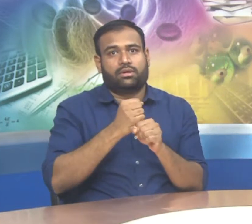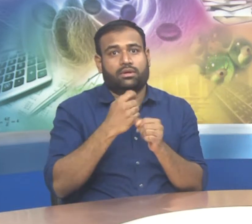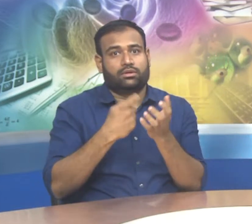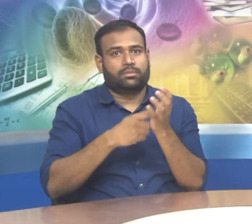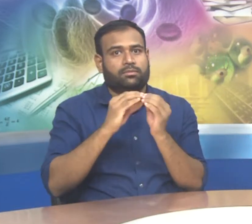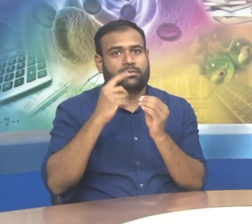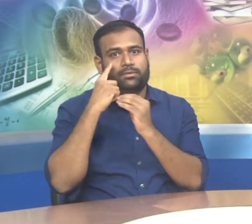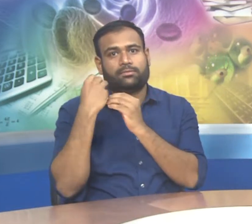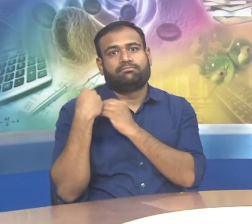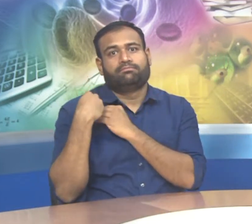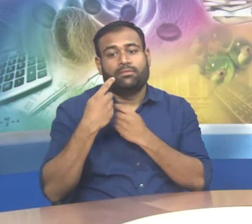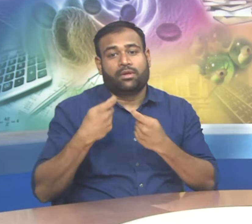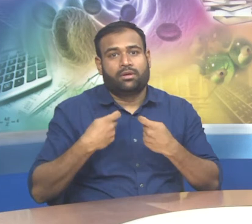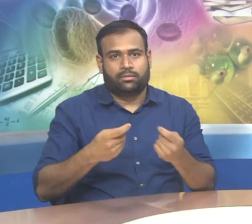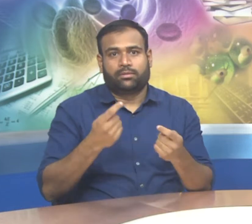records of the government.